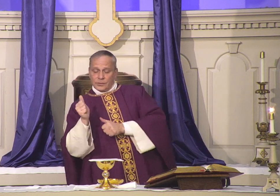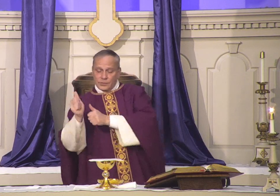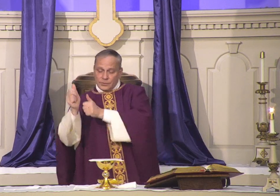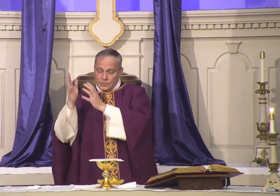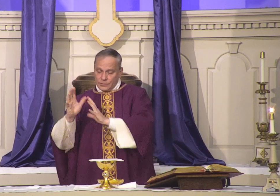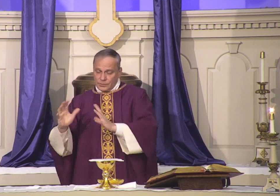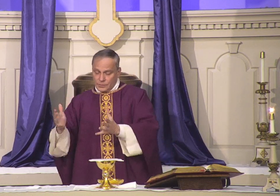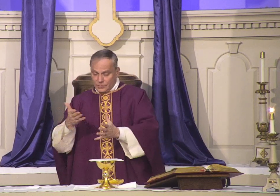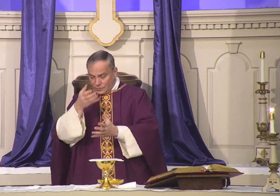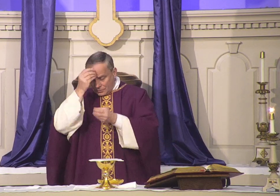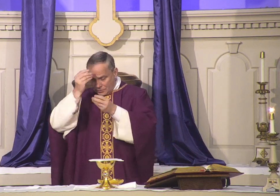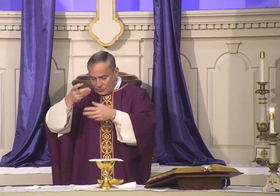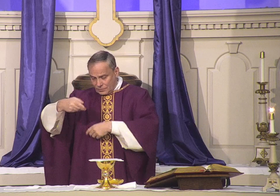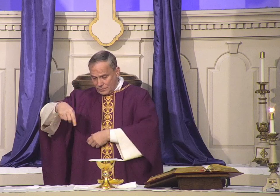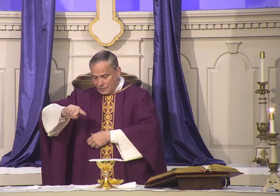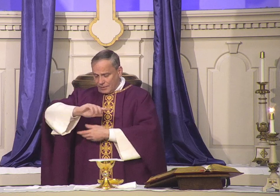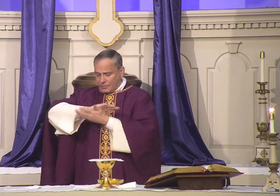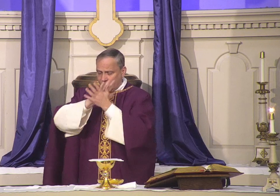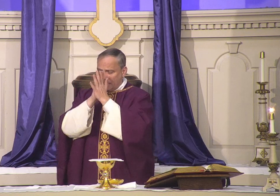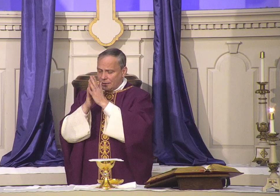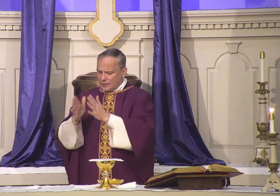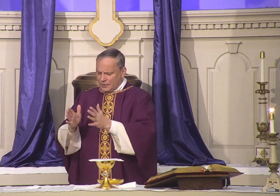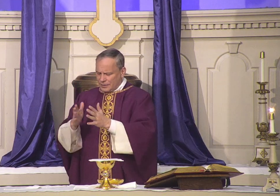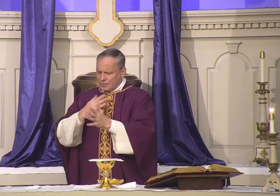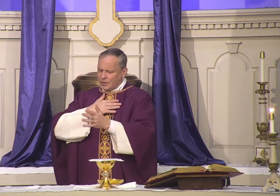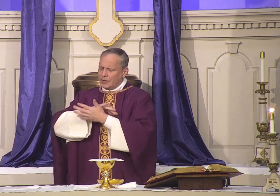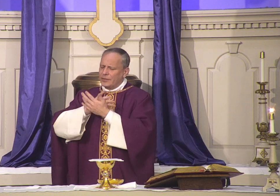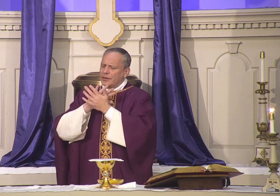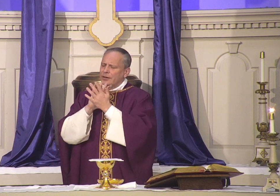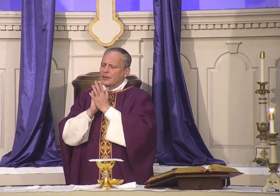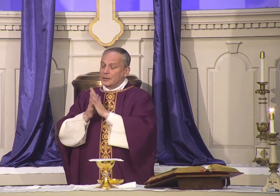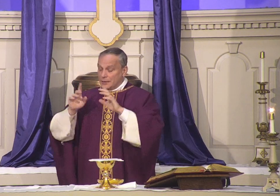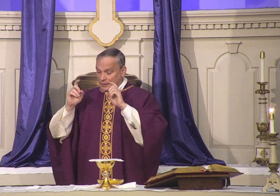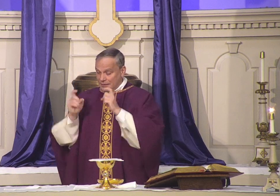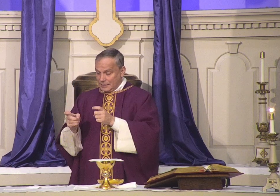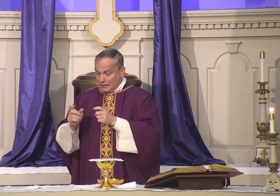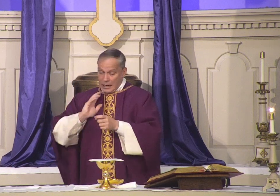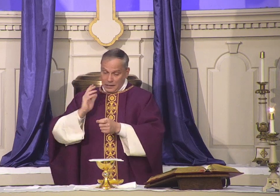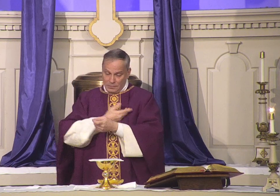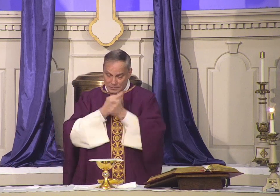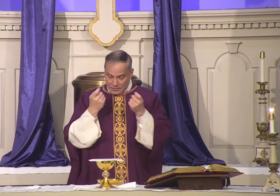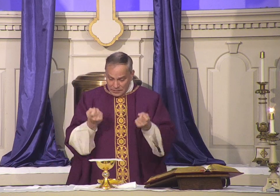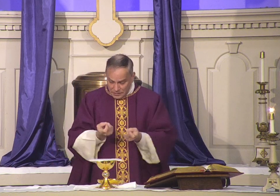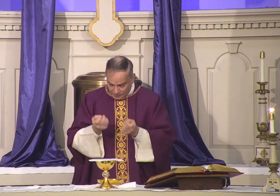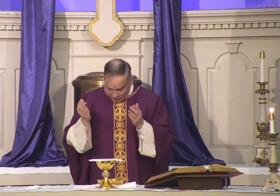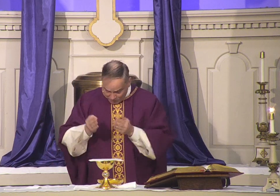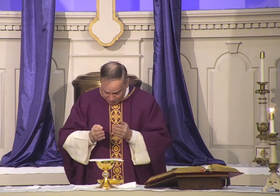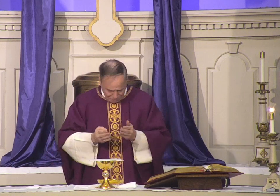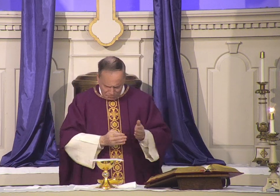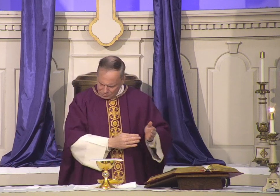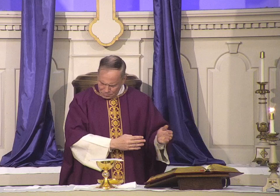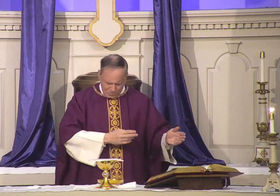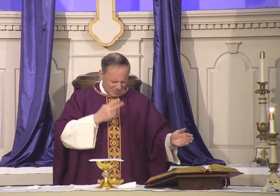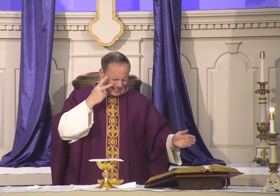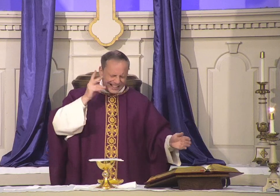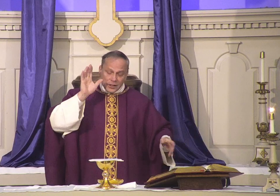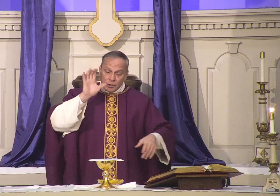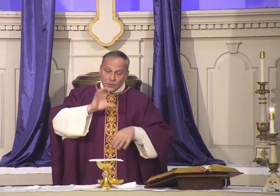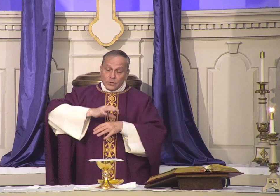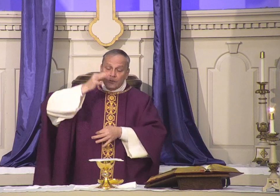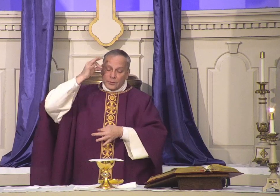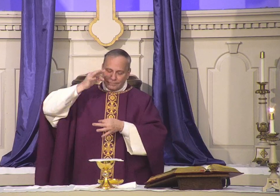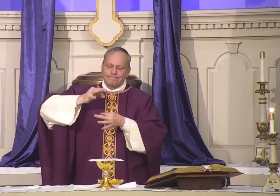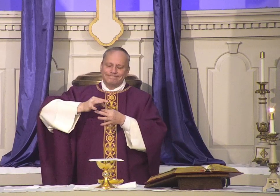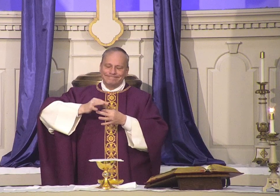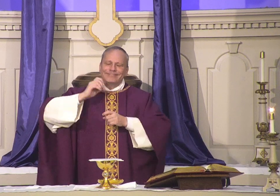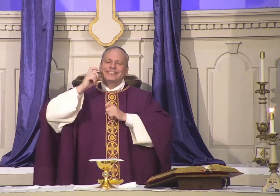Lord Jesus Christ, who said to your apostles, Peace I leave you, my peace I give you. Look not